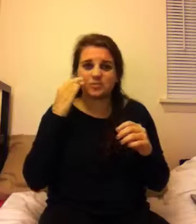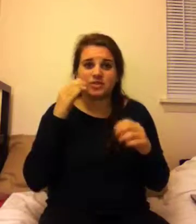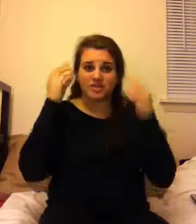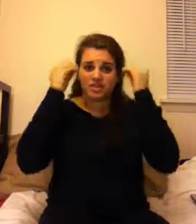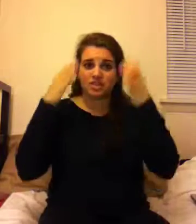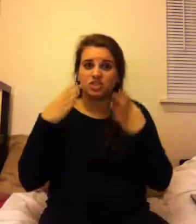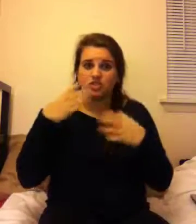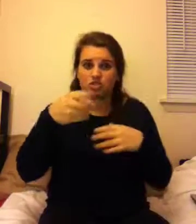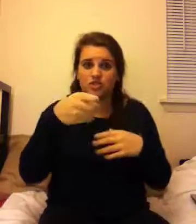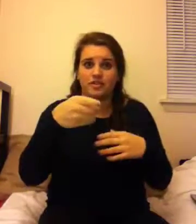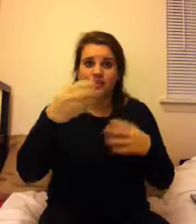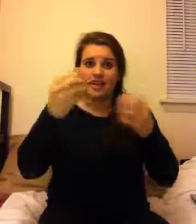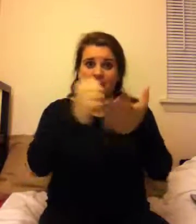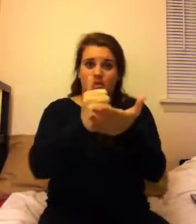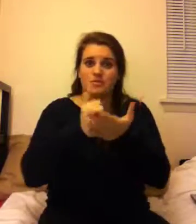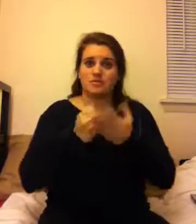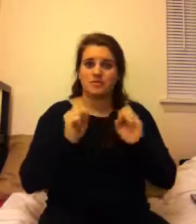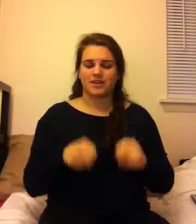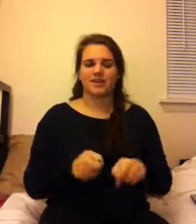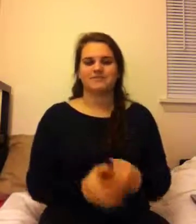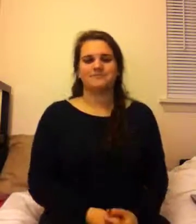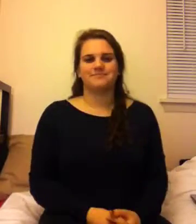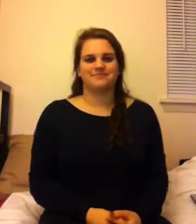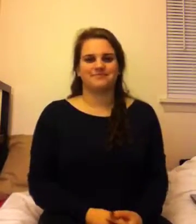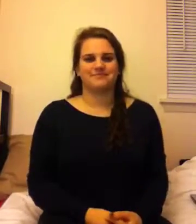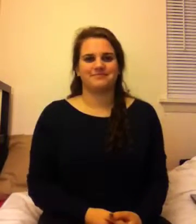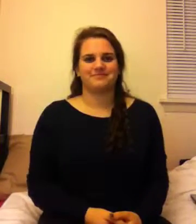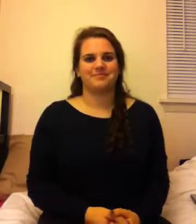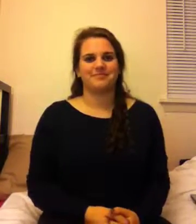Well, I hope this information given has been helpful and that you've